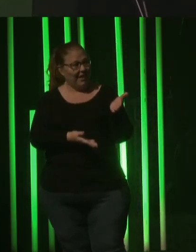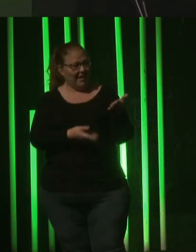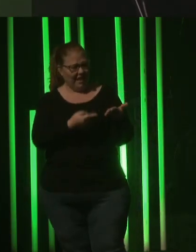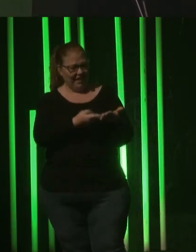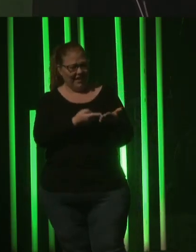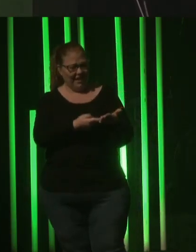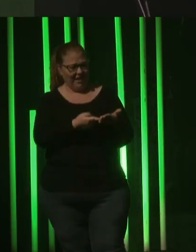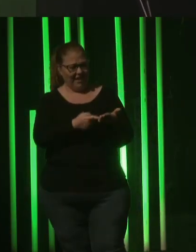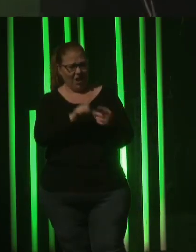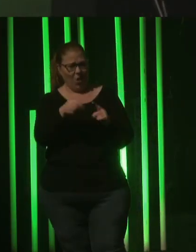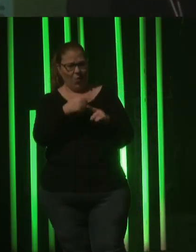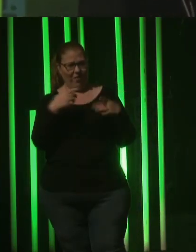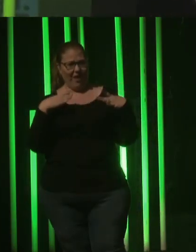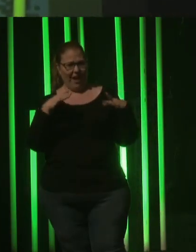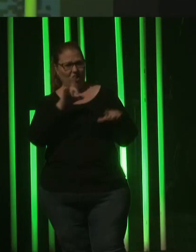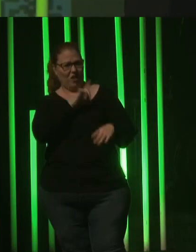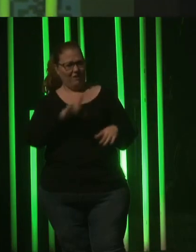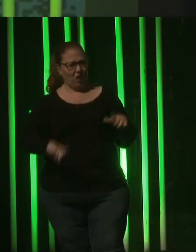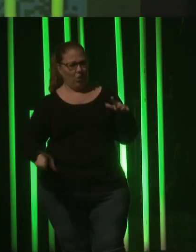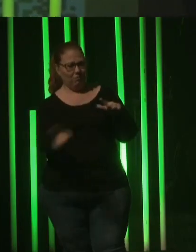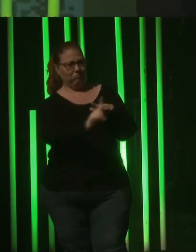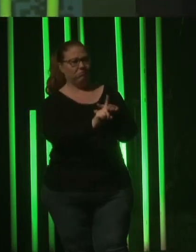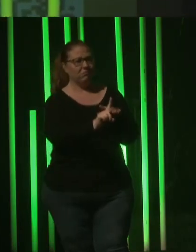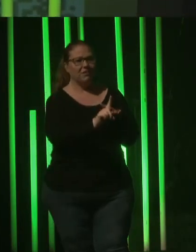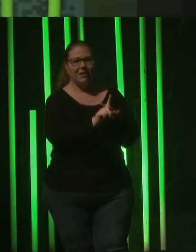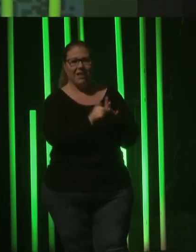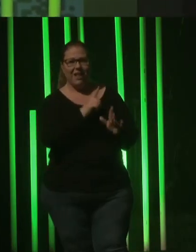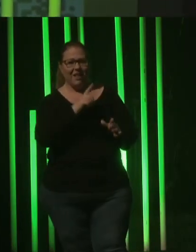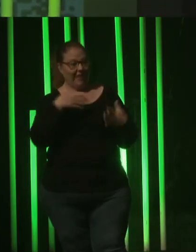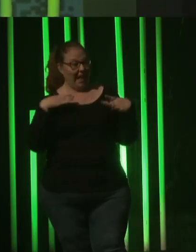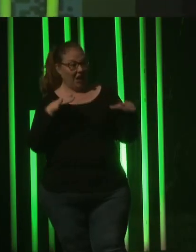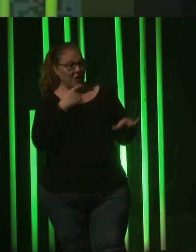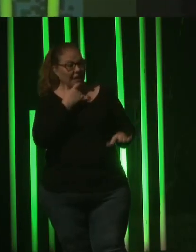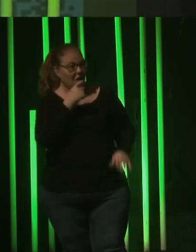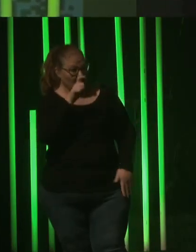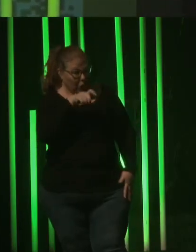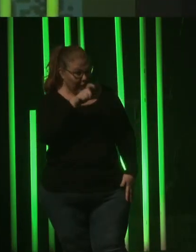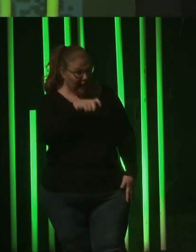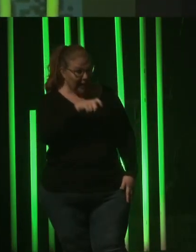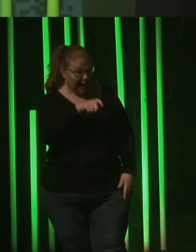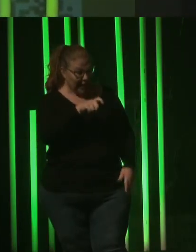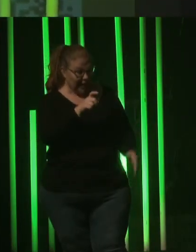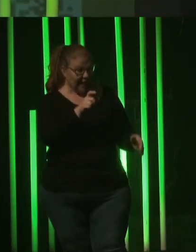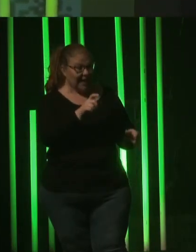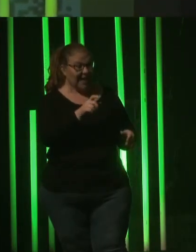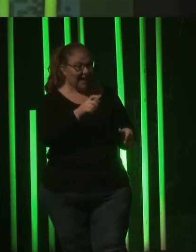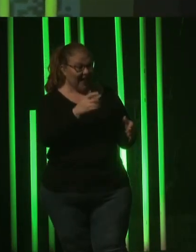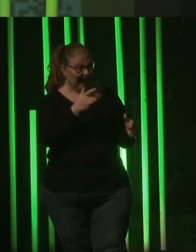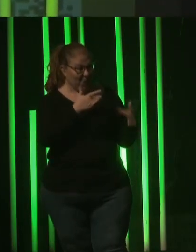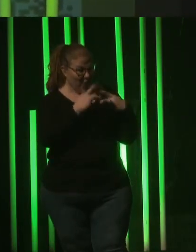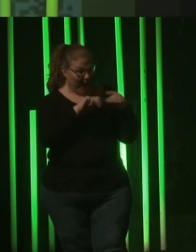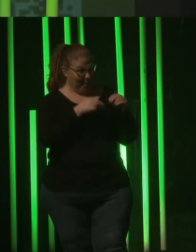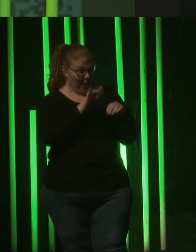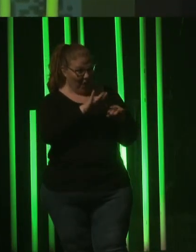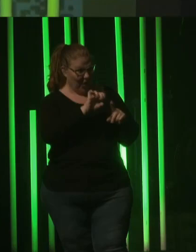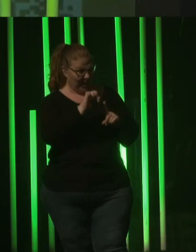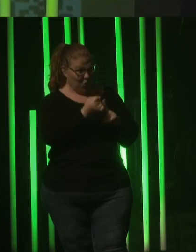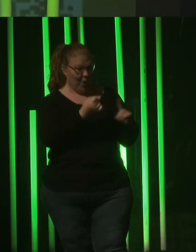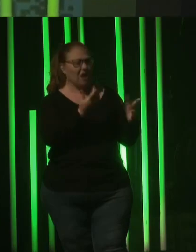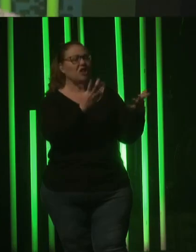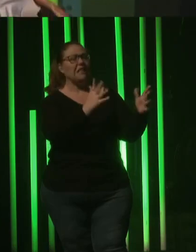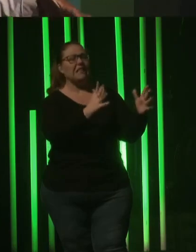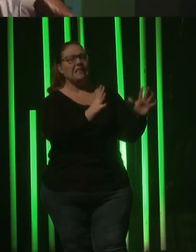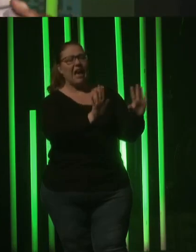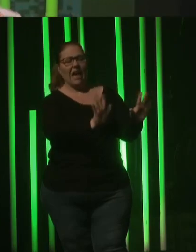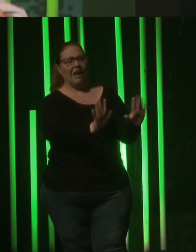when the angel of the Lord came, the angel says, man, you need to stop worrying about your condition.